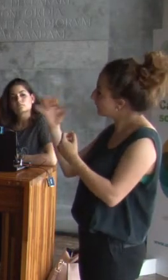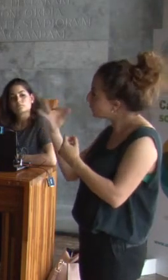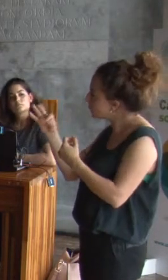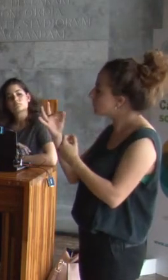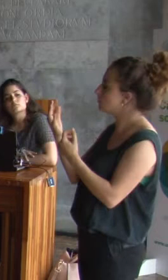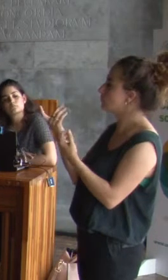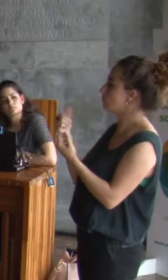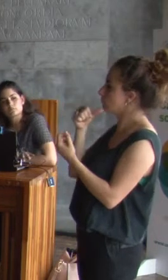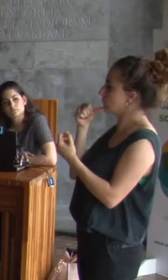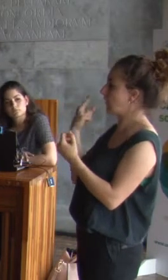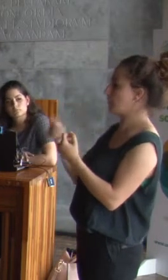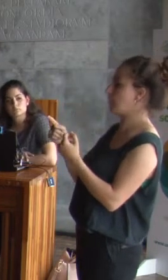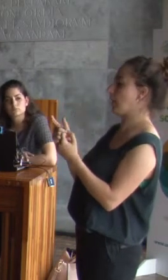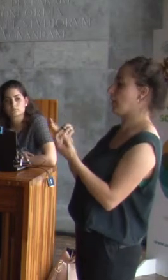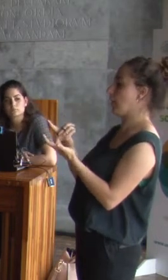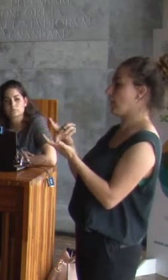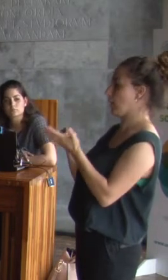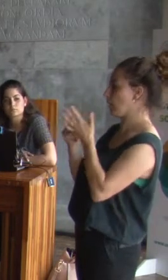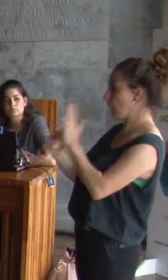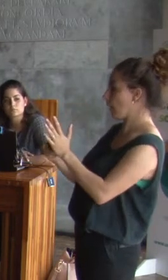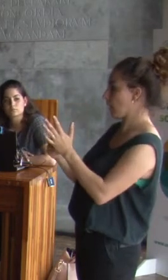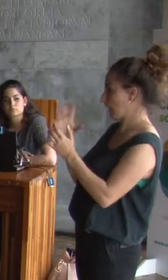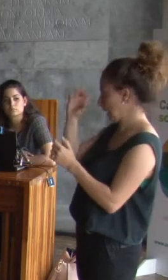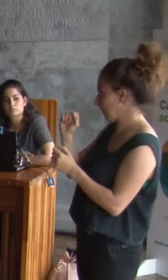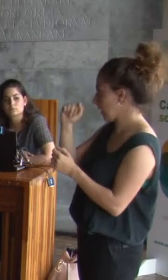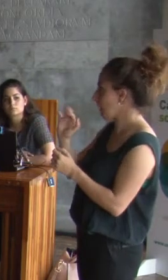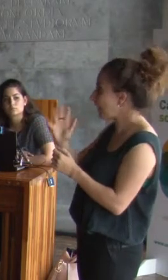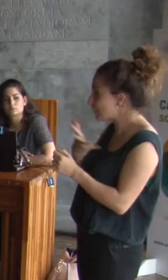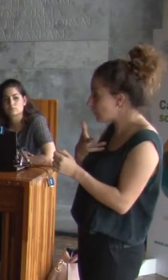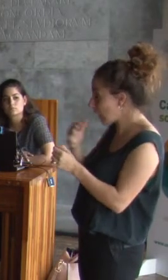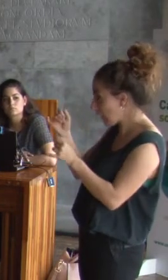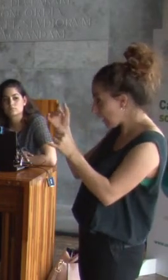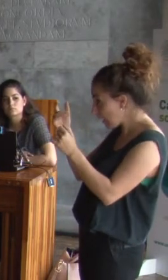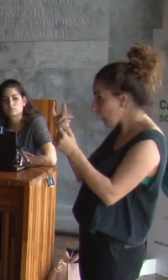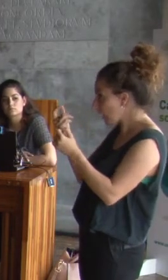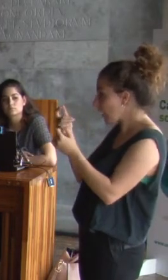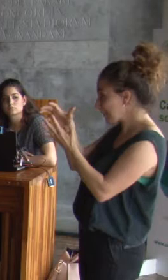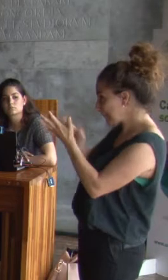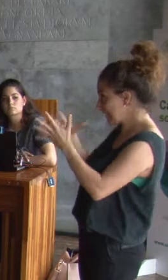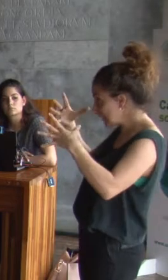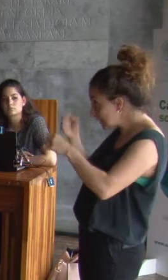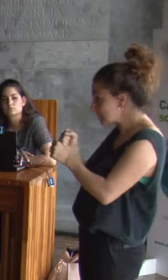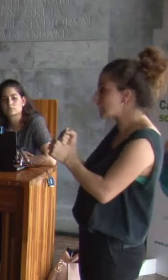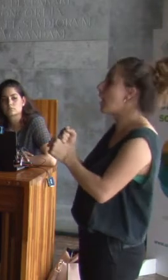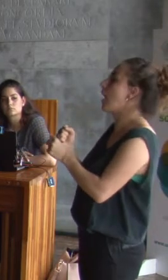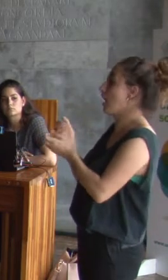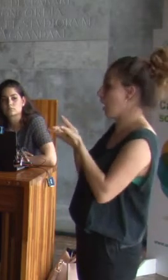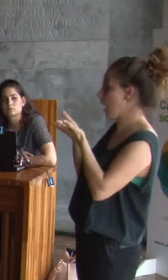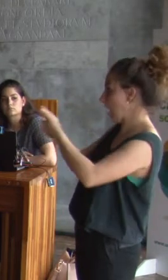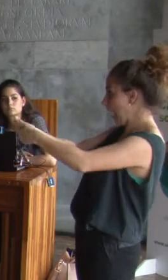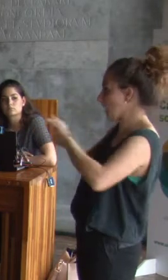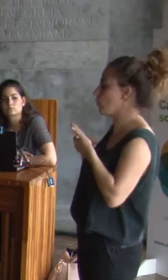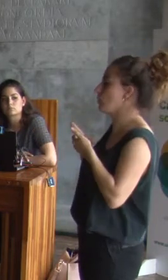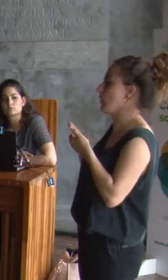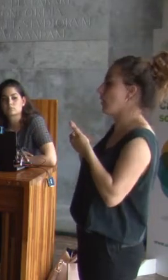necessary to make ourselves understood. So the whole aspect of text simplification that allows us to look